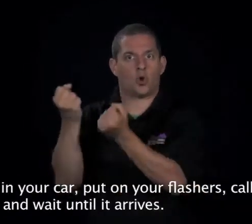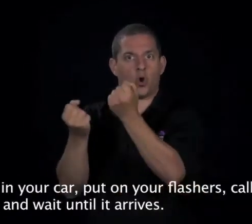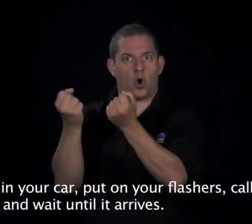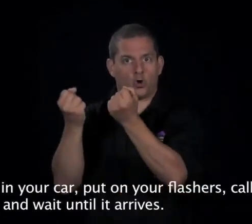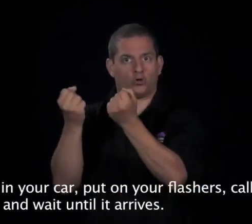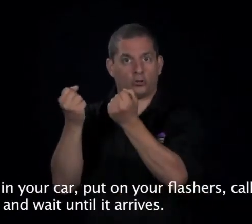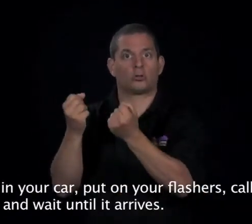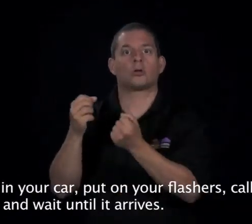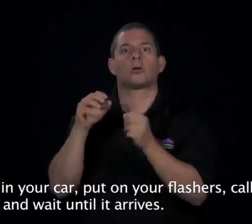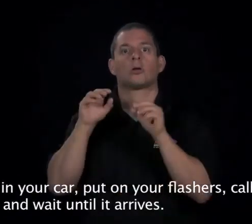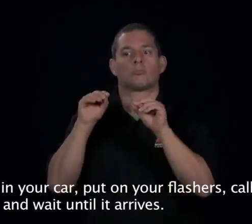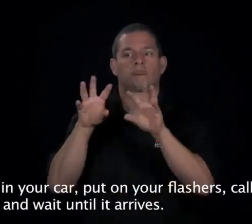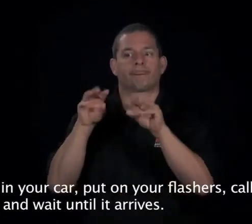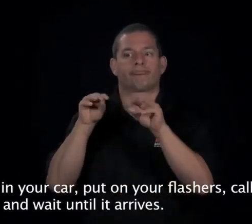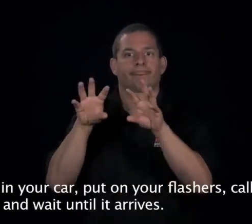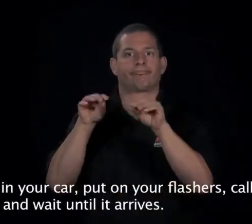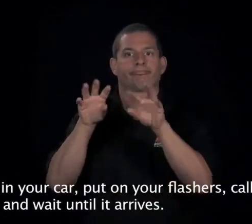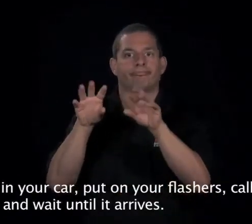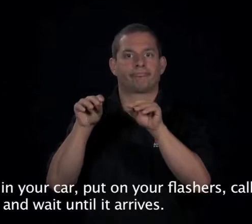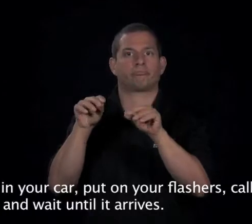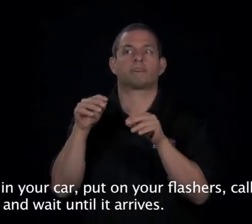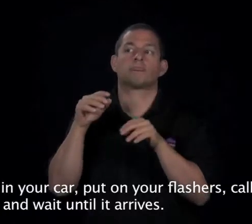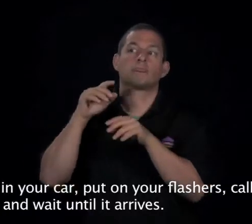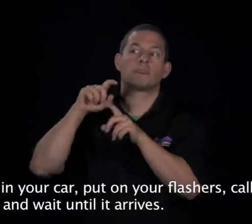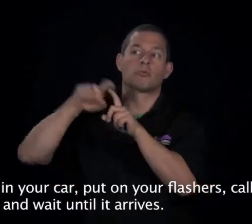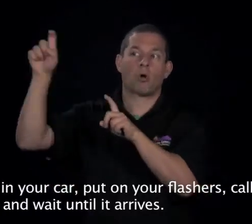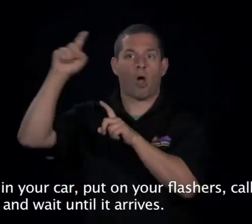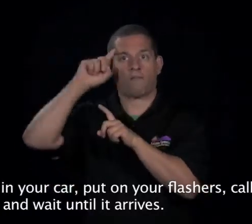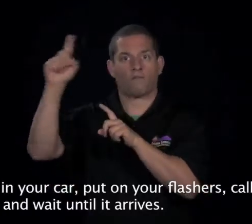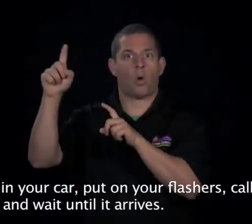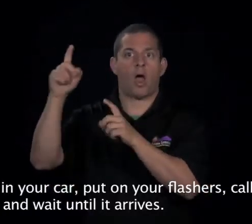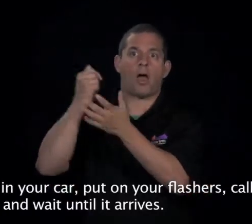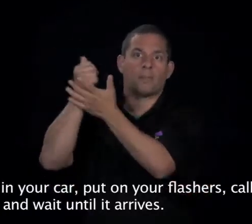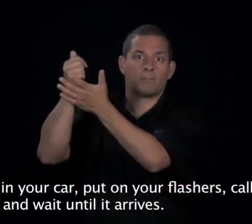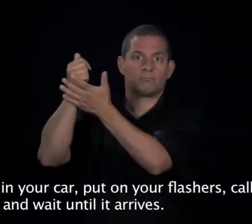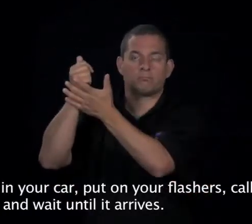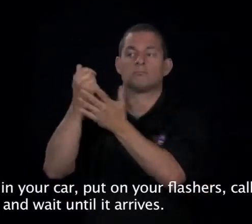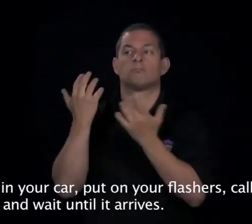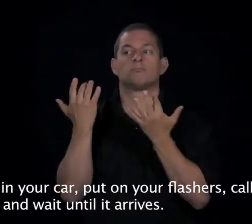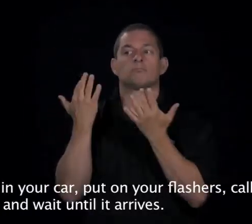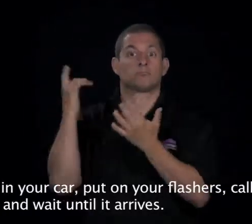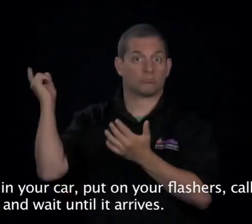car. Put on your flashers, call for help, and wait until it arrives.